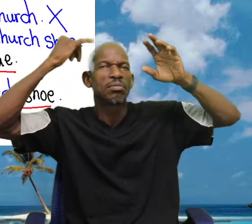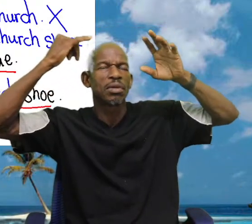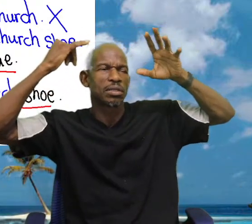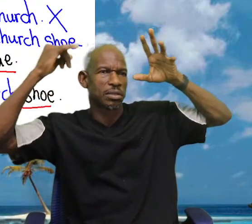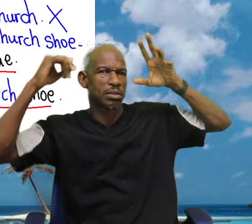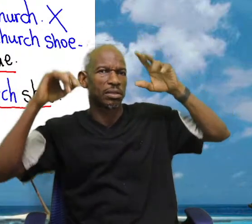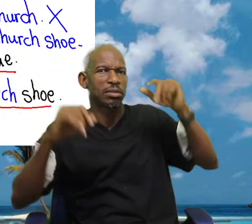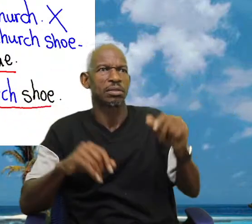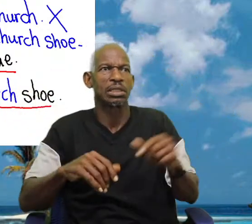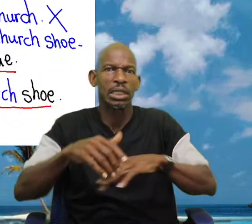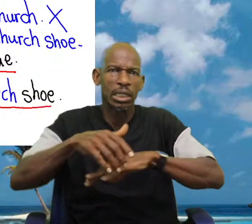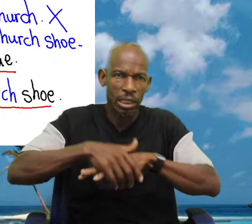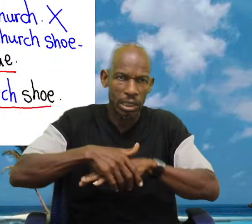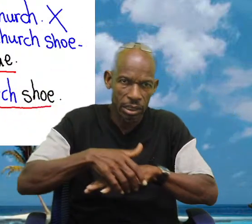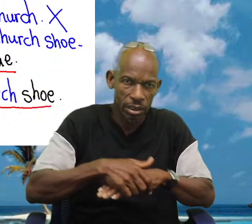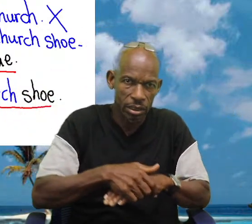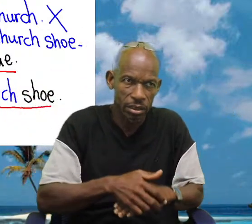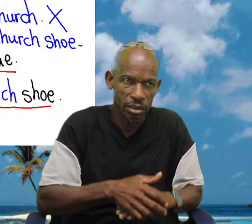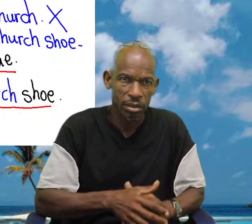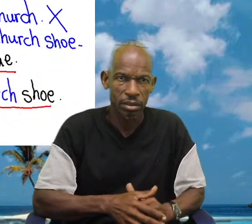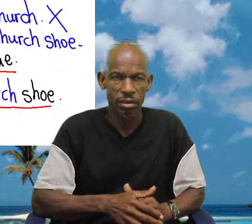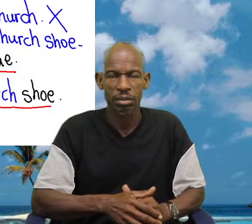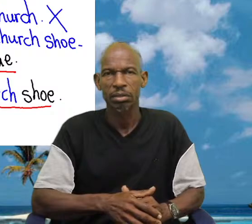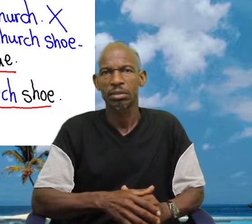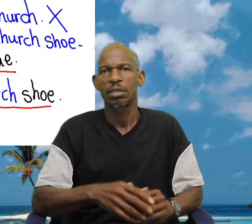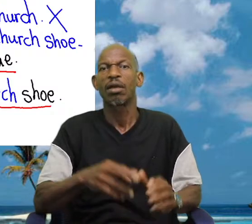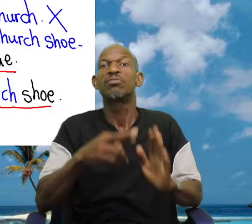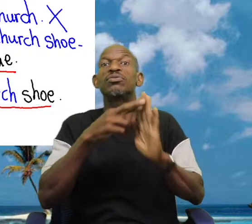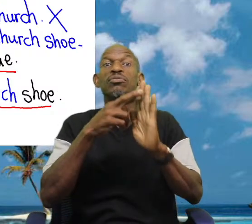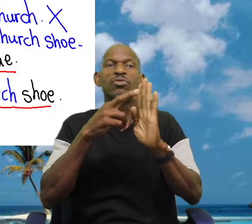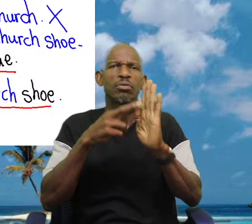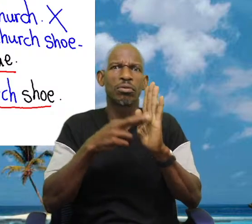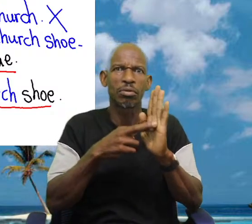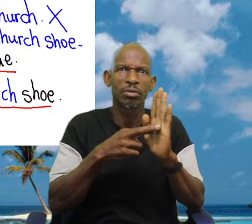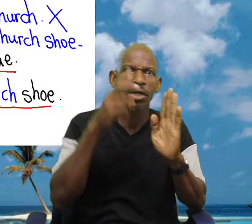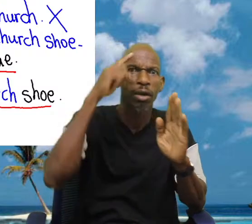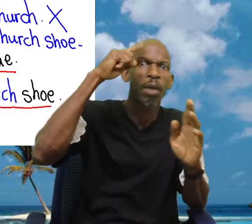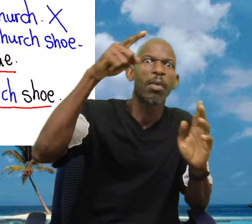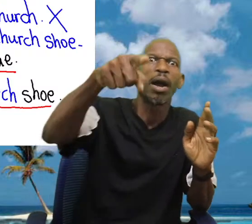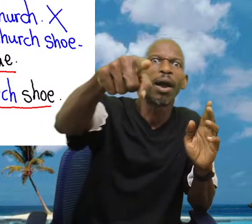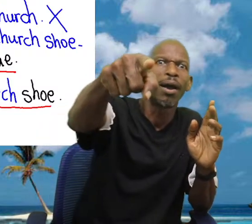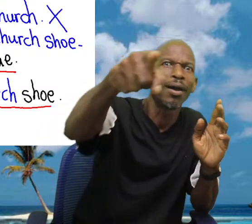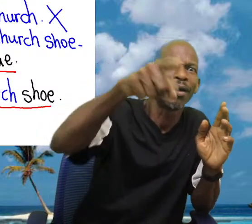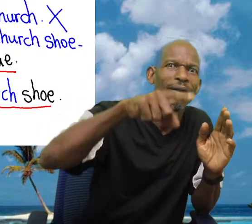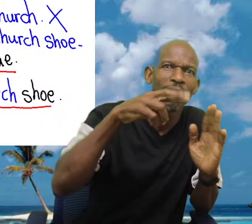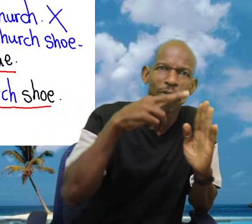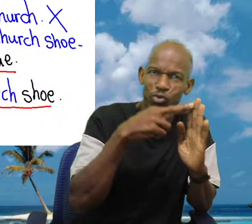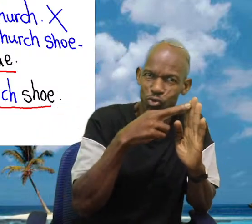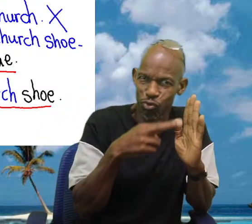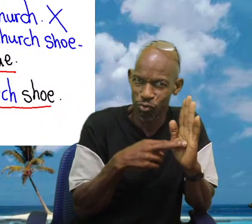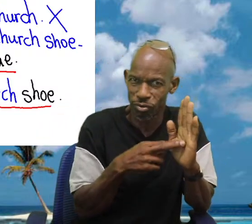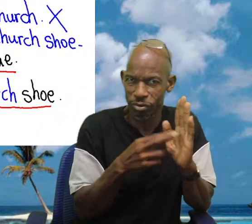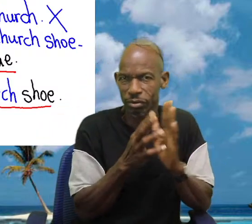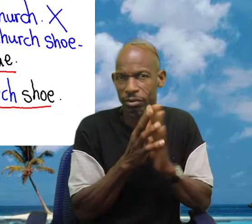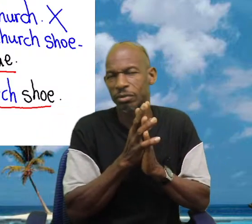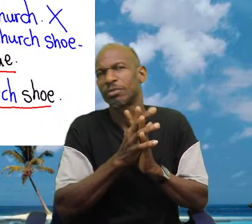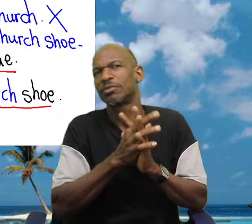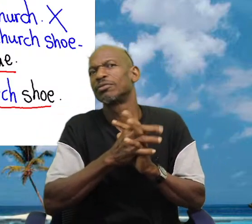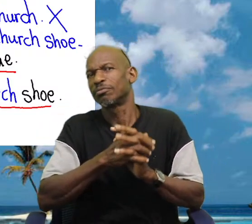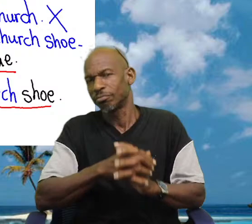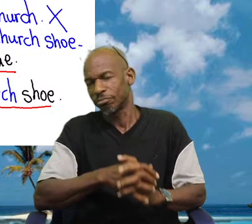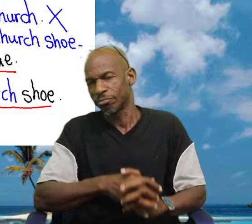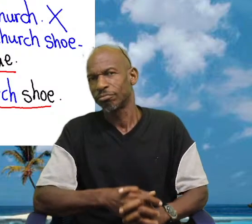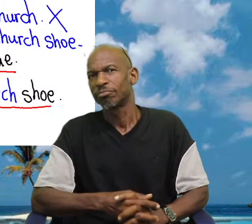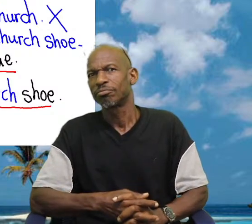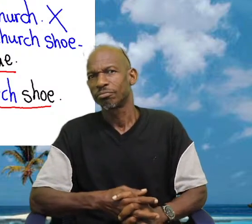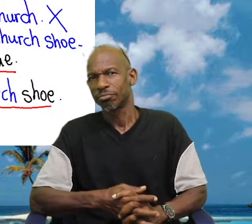But in English, there are certain rules that we have to follow in English. In English, we